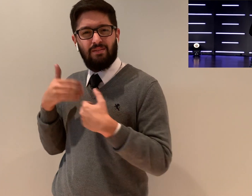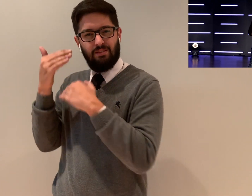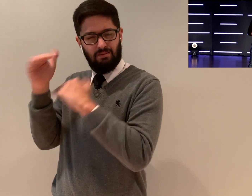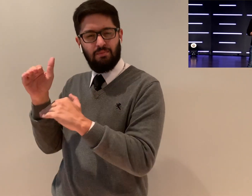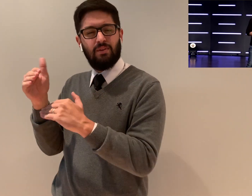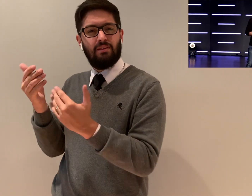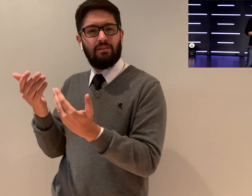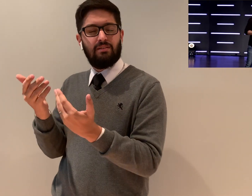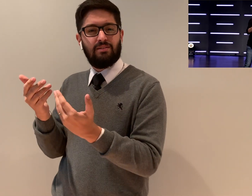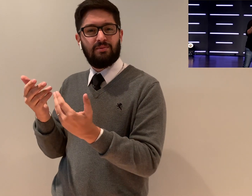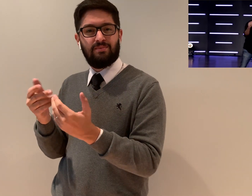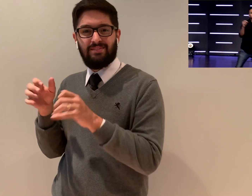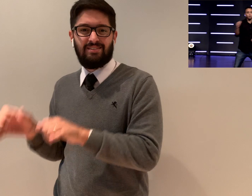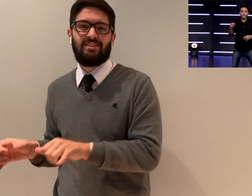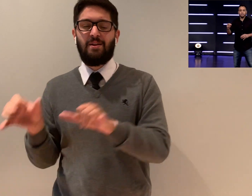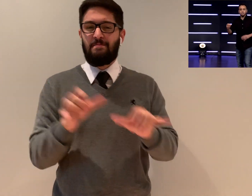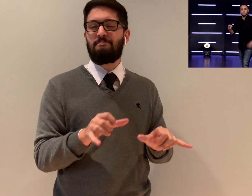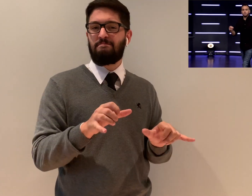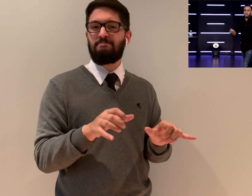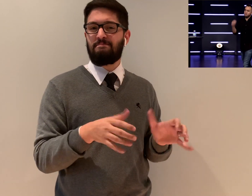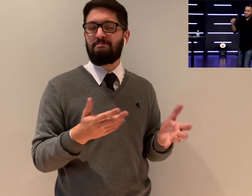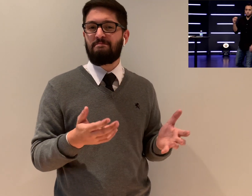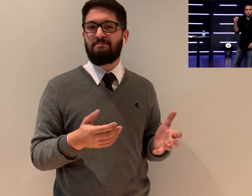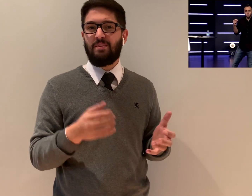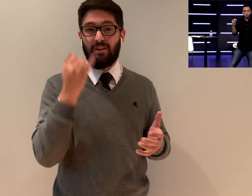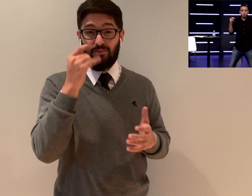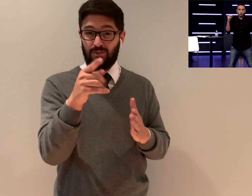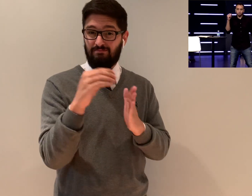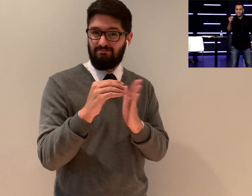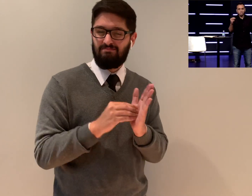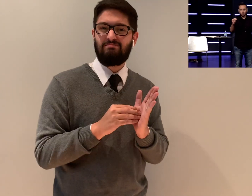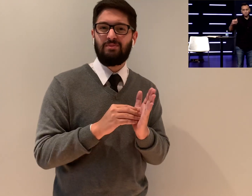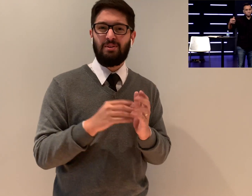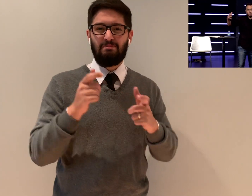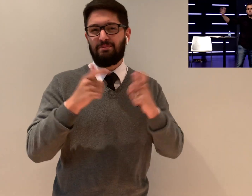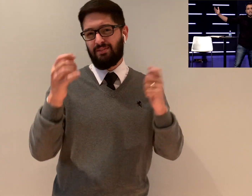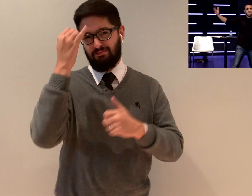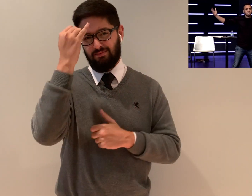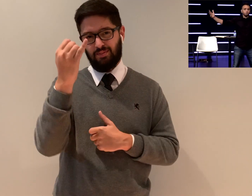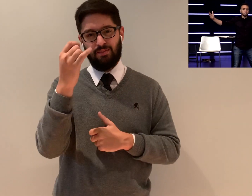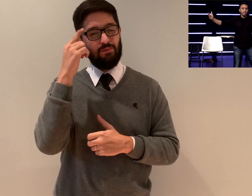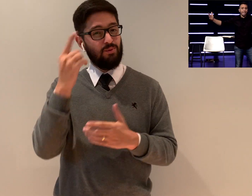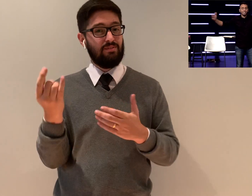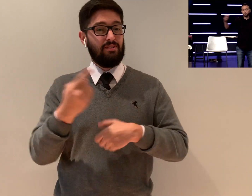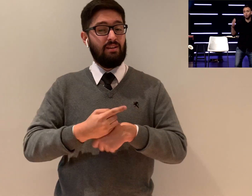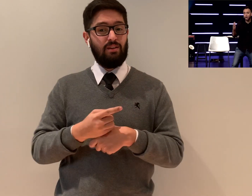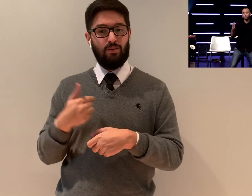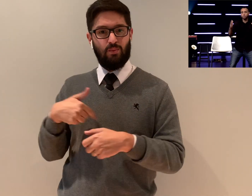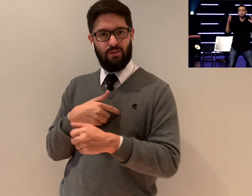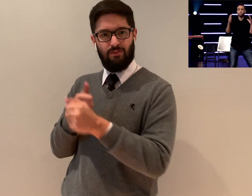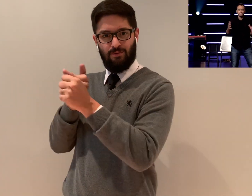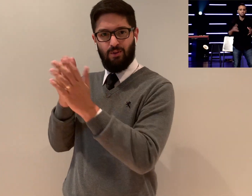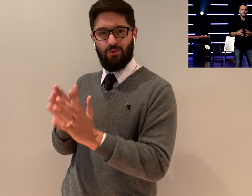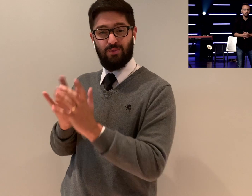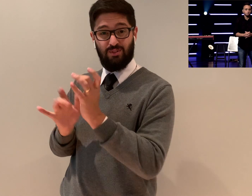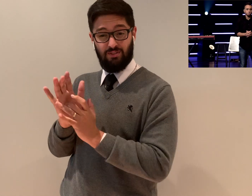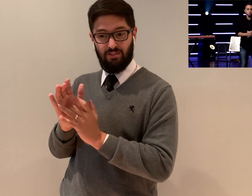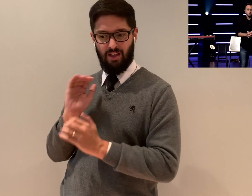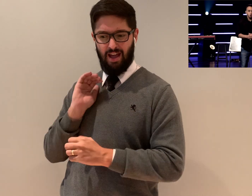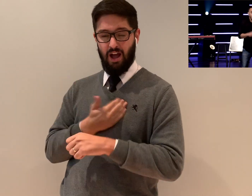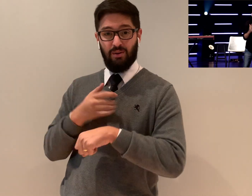have, in the same way, in fact, if you are taking notes, this is our big idea for today. As followers of